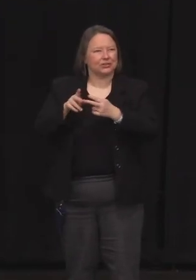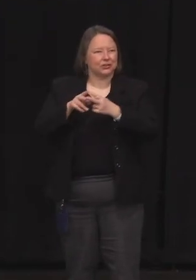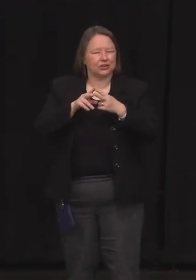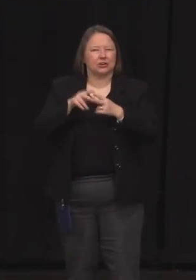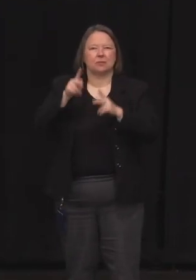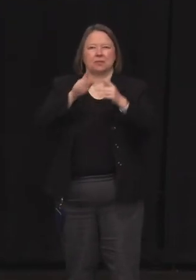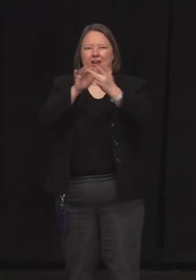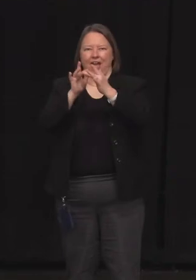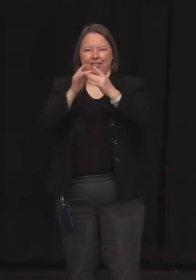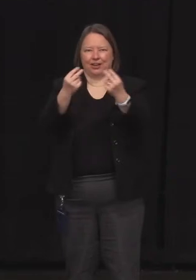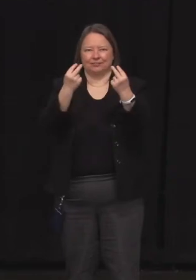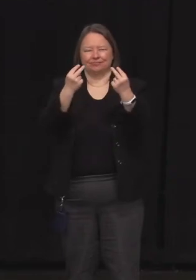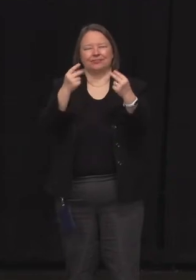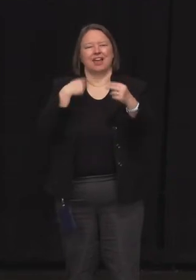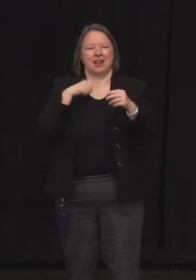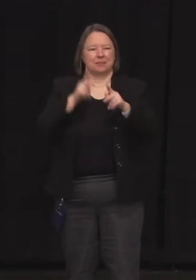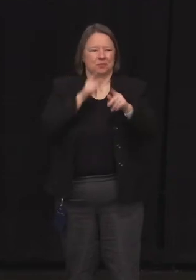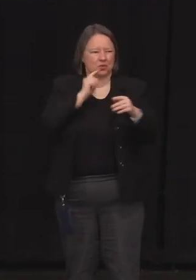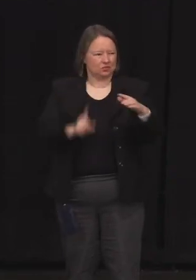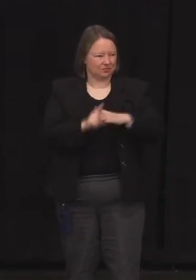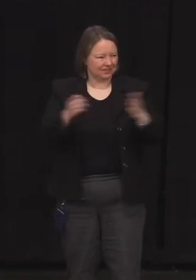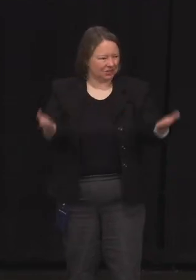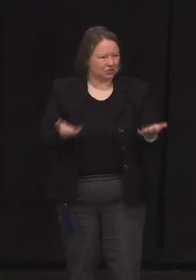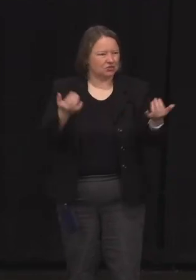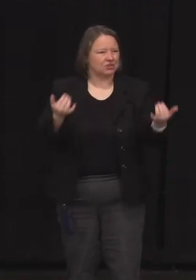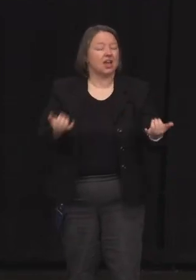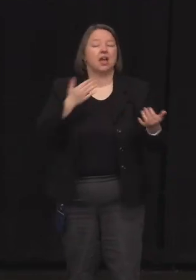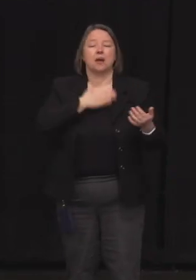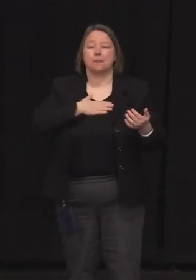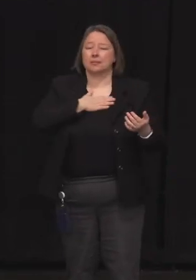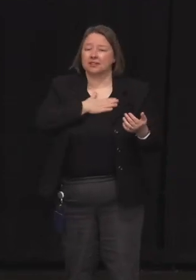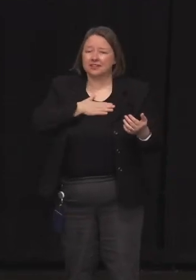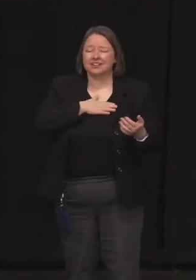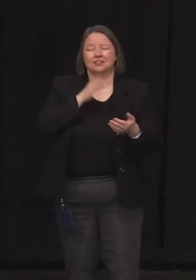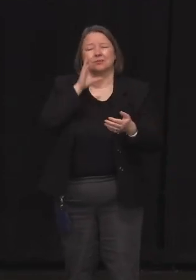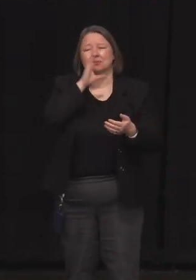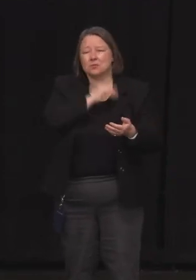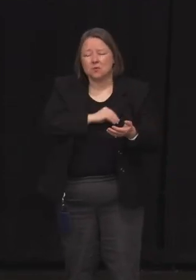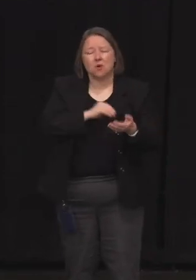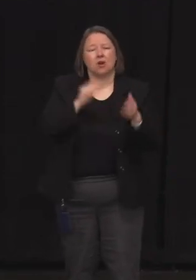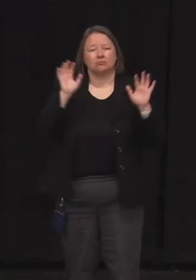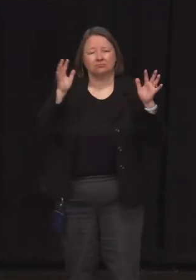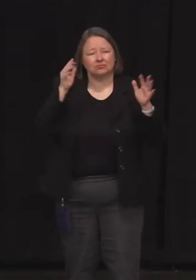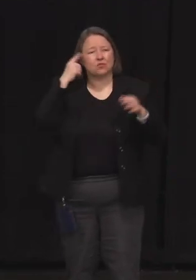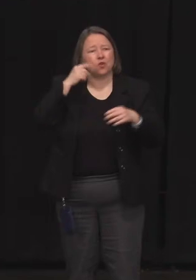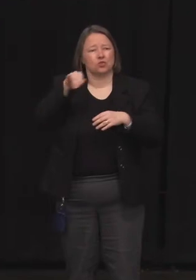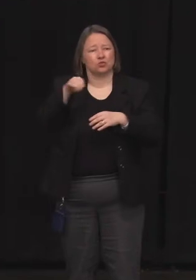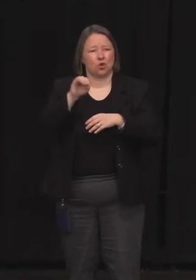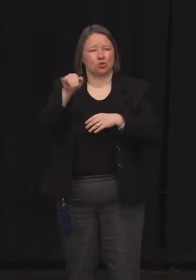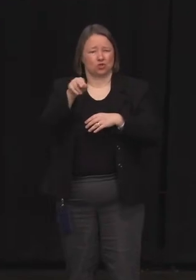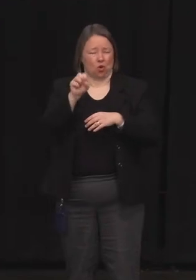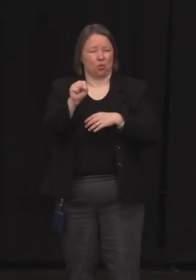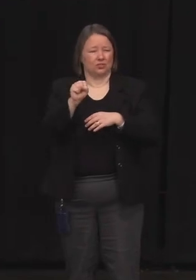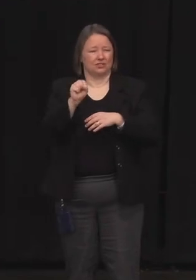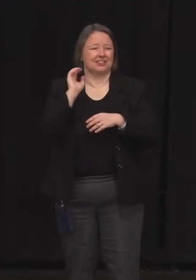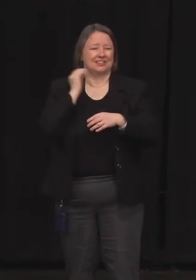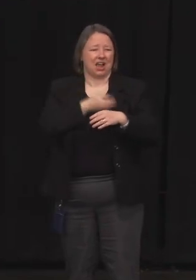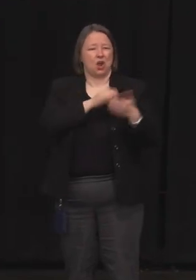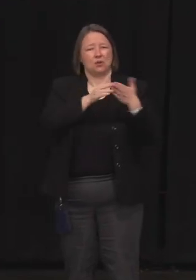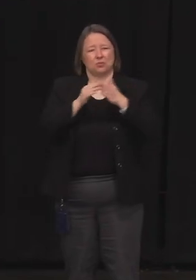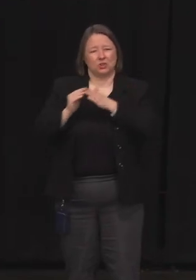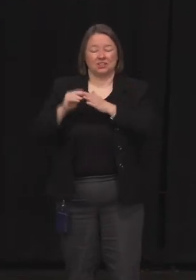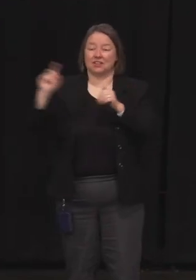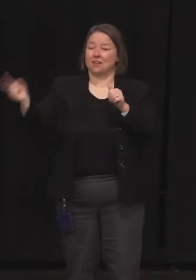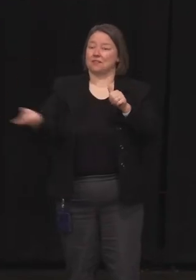attendees, and our attendees here today, please extend a warm welcome to Joe Jones as our